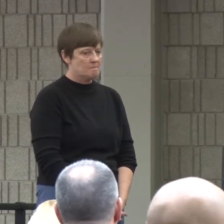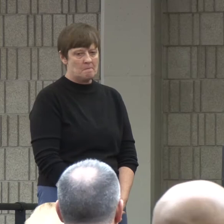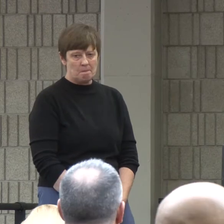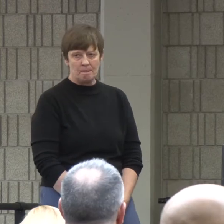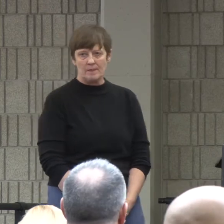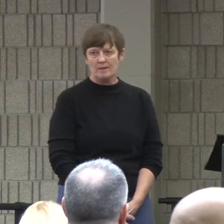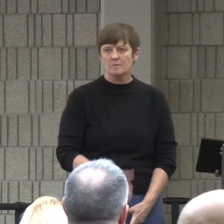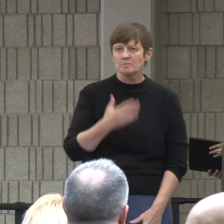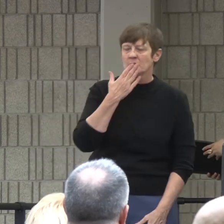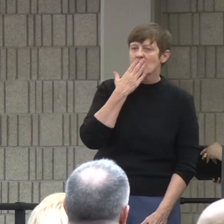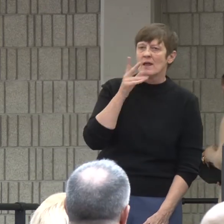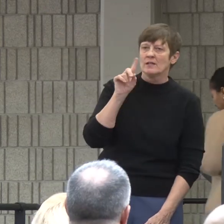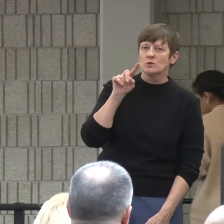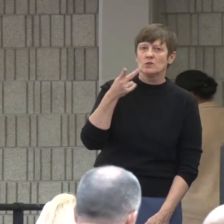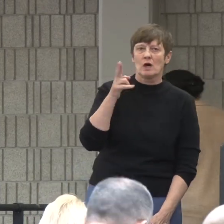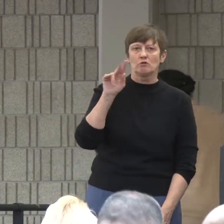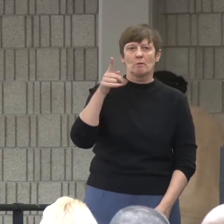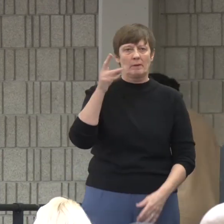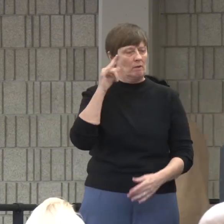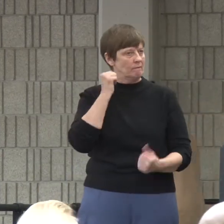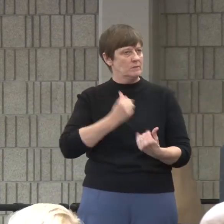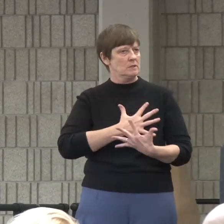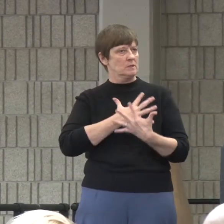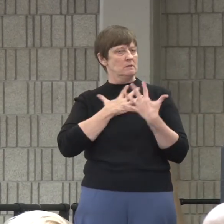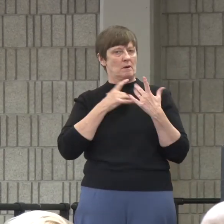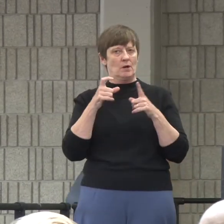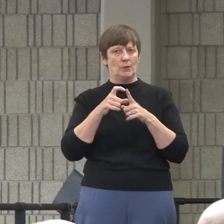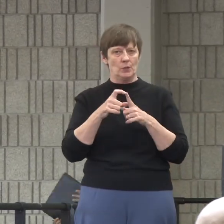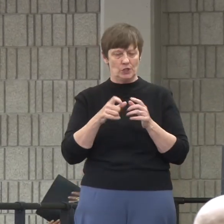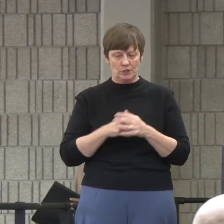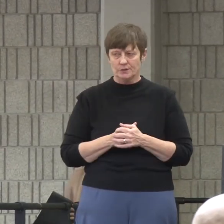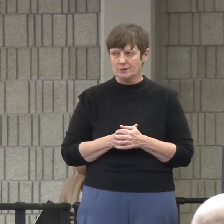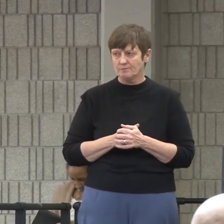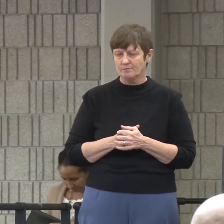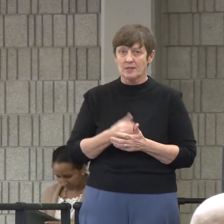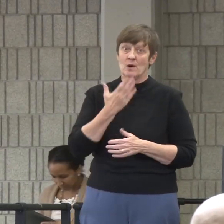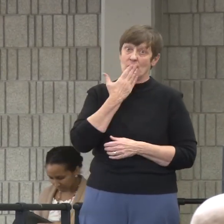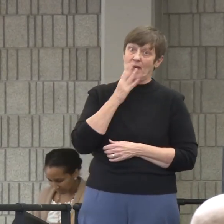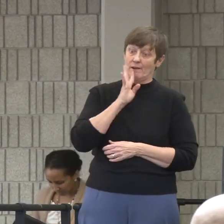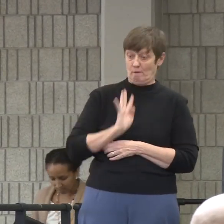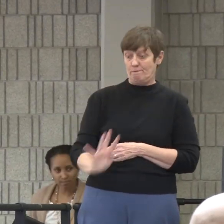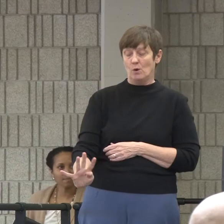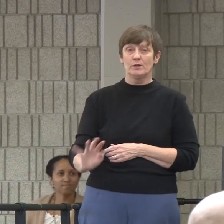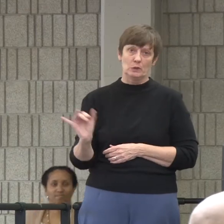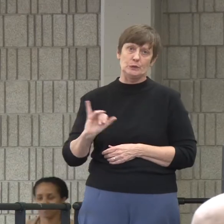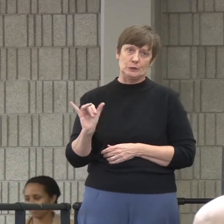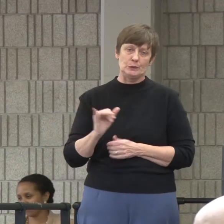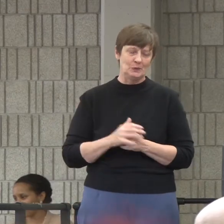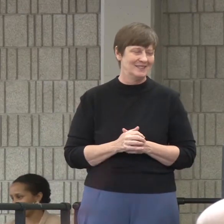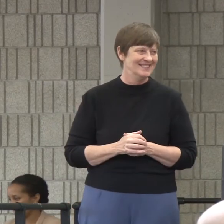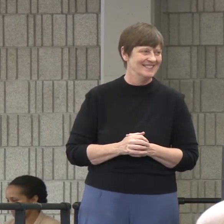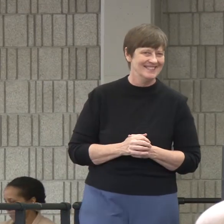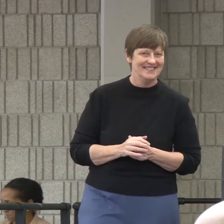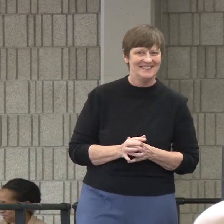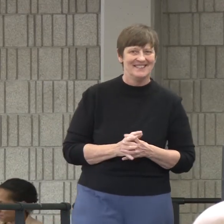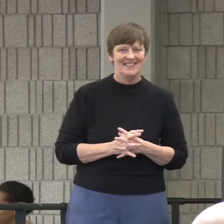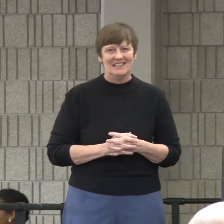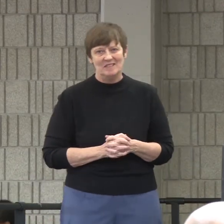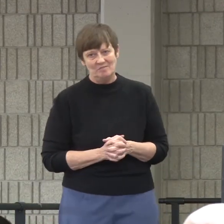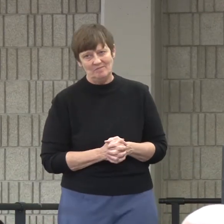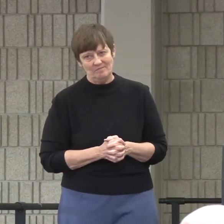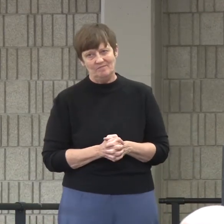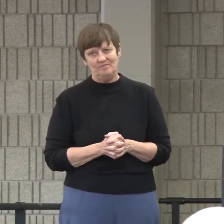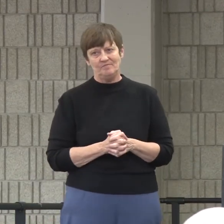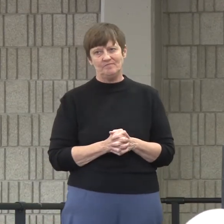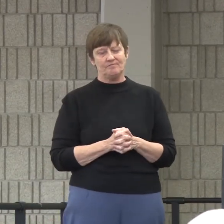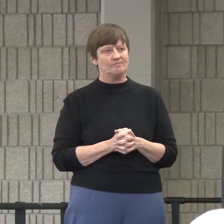Thank you, Dr. Pilgrim, for those inspiring words. And thank your four-year-old son now, Akina, as well. That